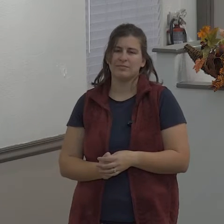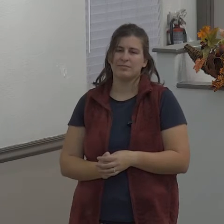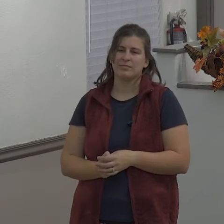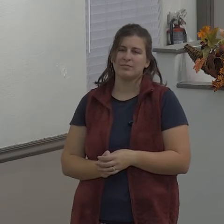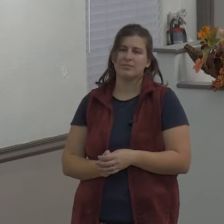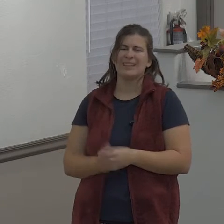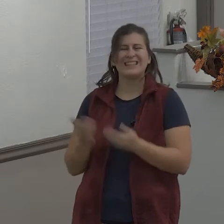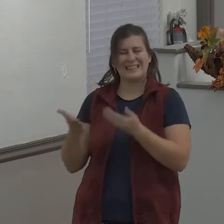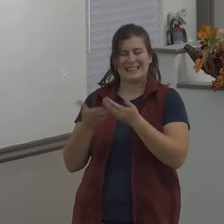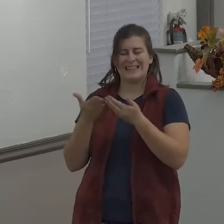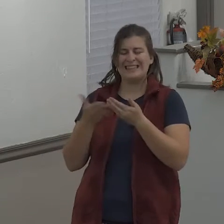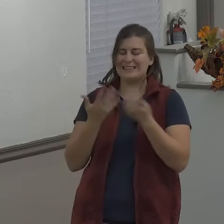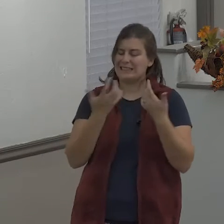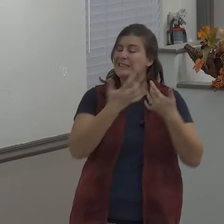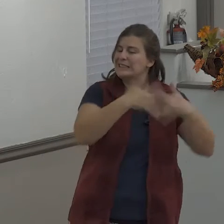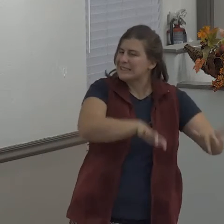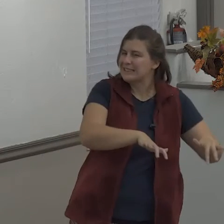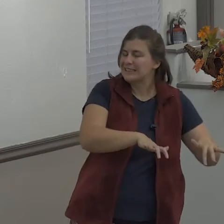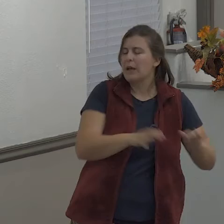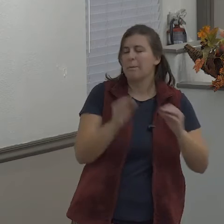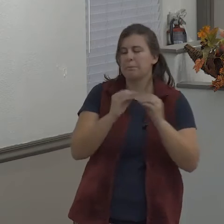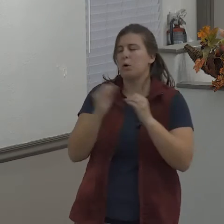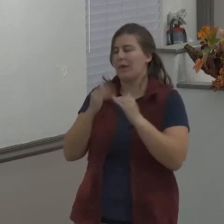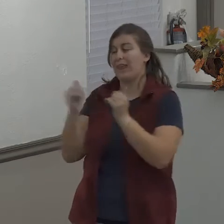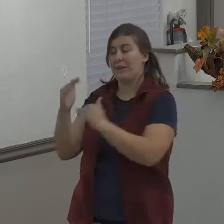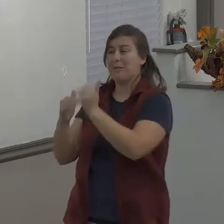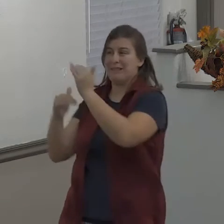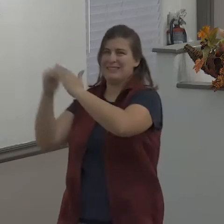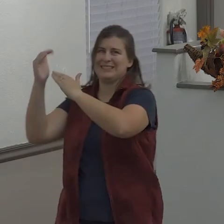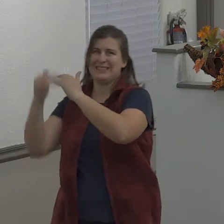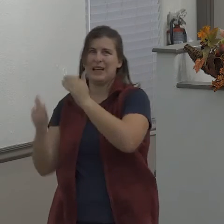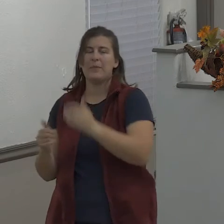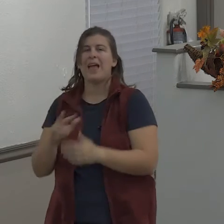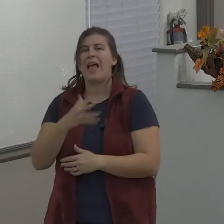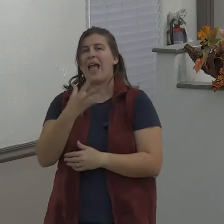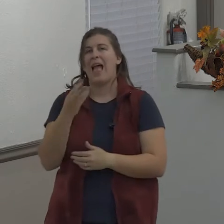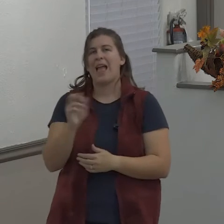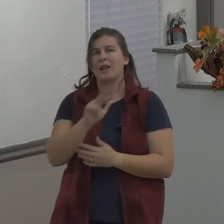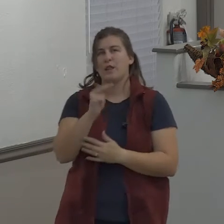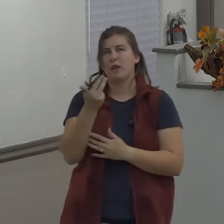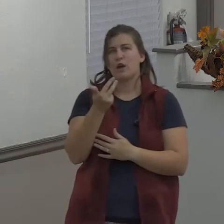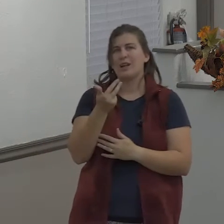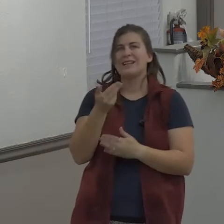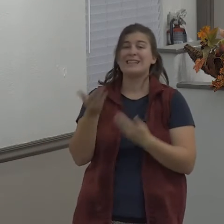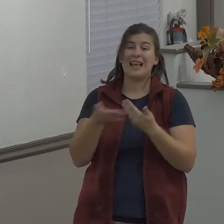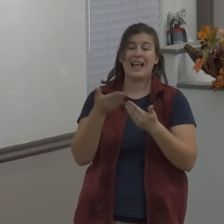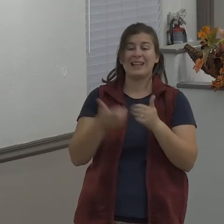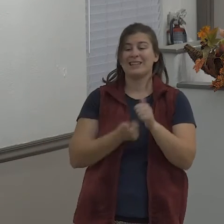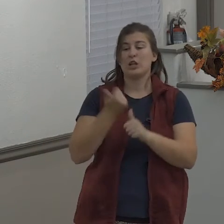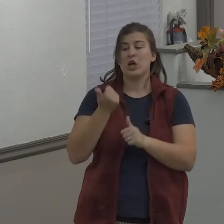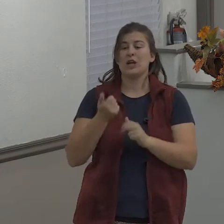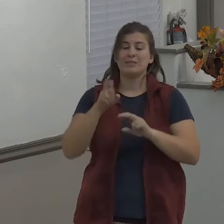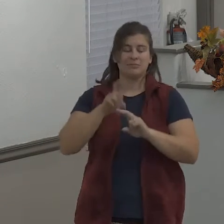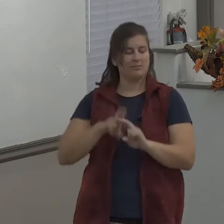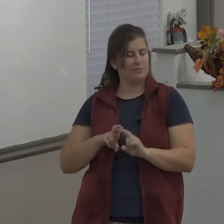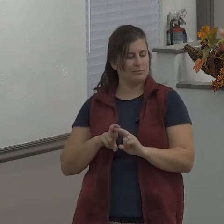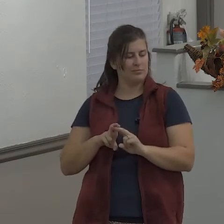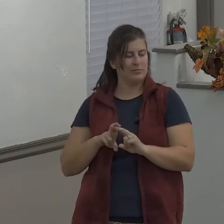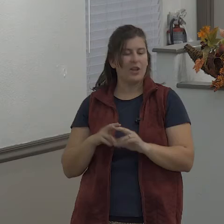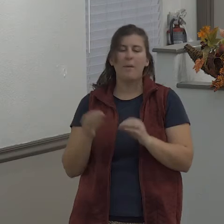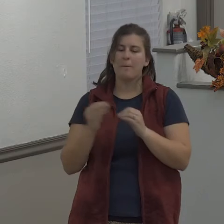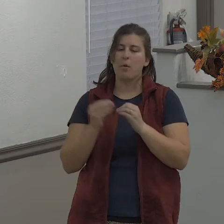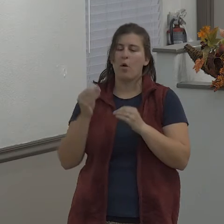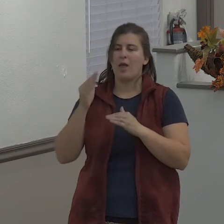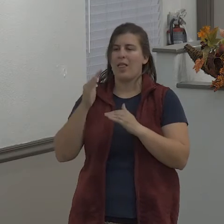But it's easier to tear down than it is to build up. And number three, it's easier to sit down than it is